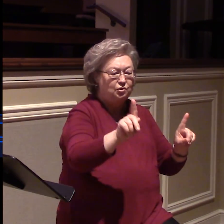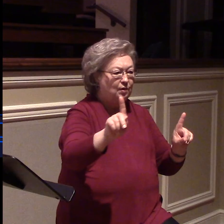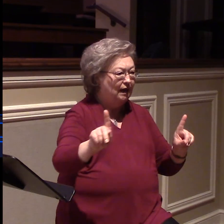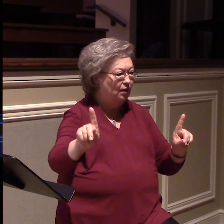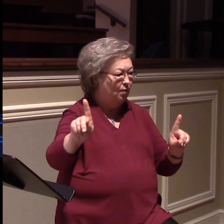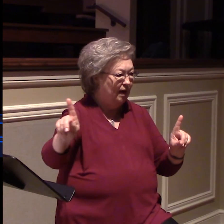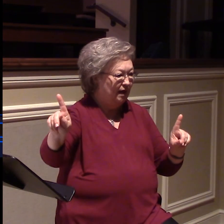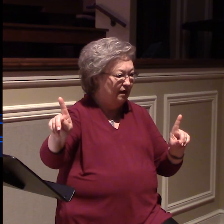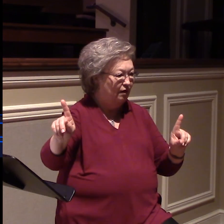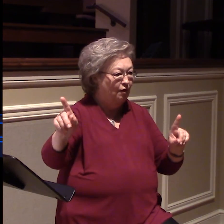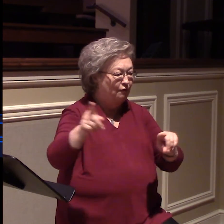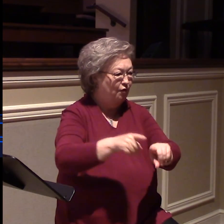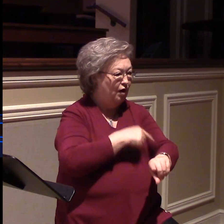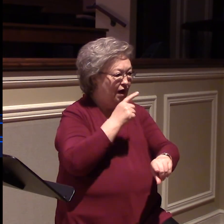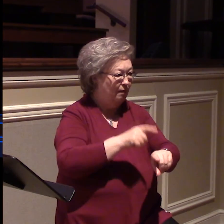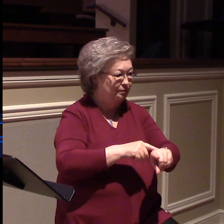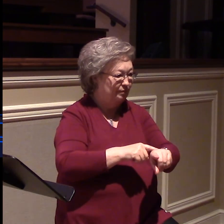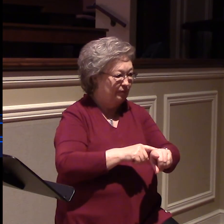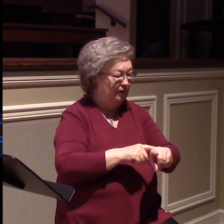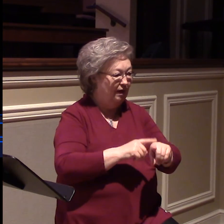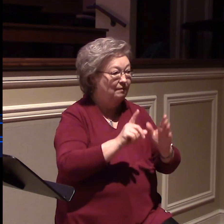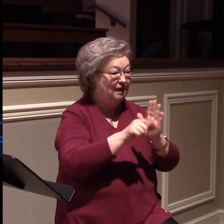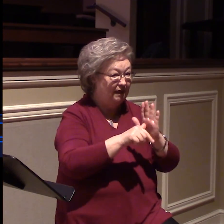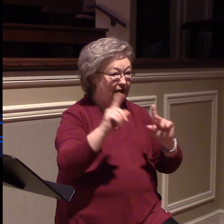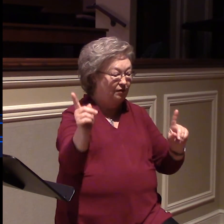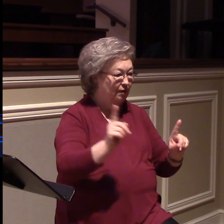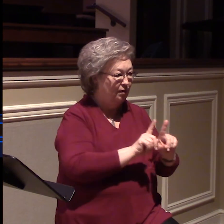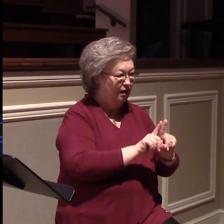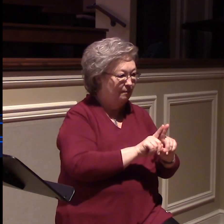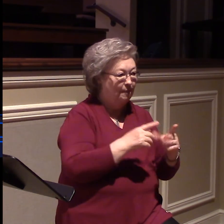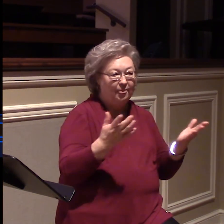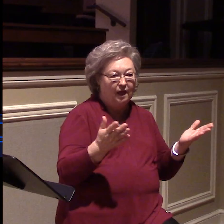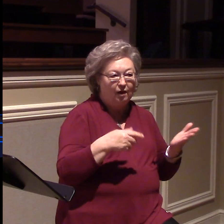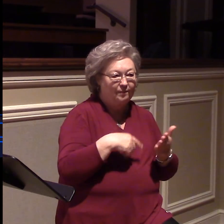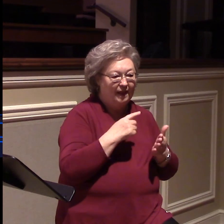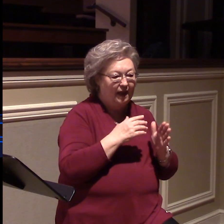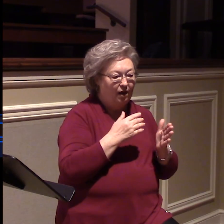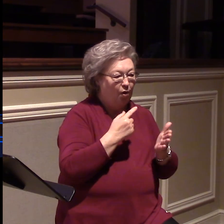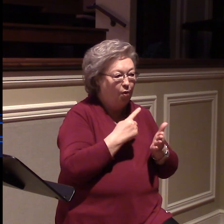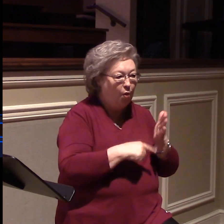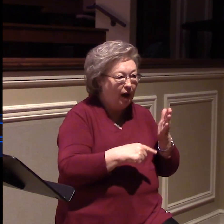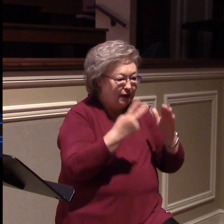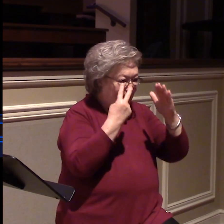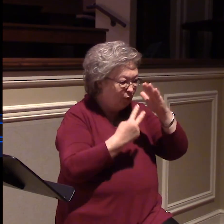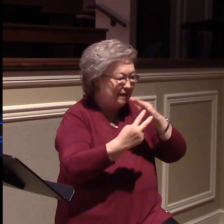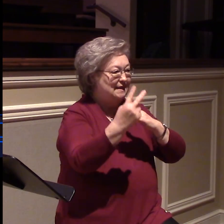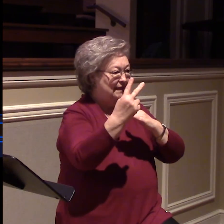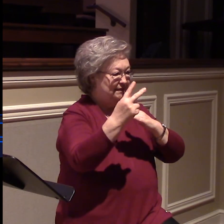school. And do you know what the number one predictor of a kid staying with the faith, the number one